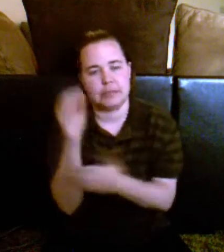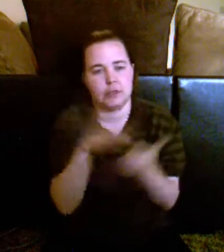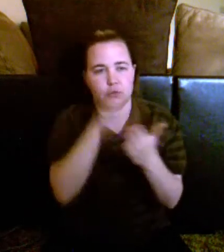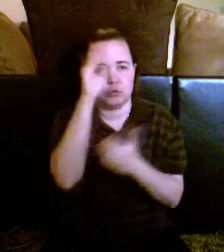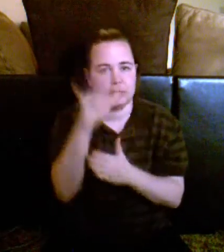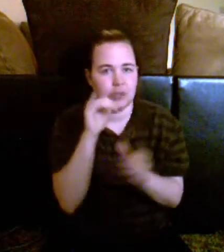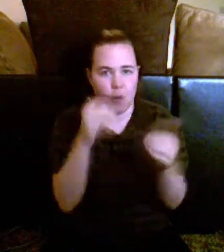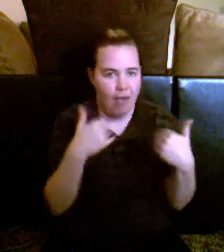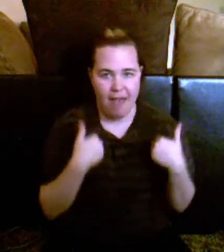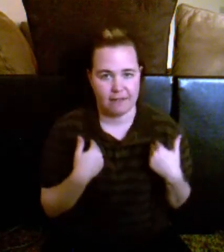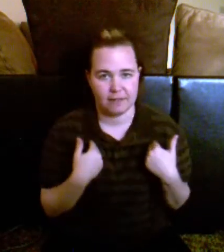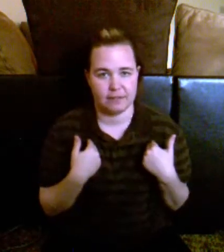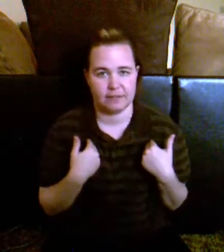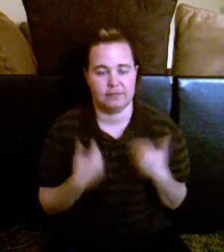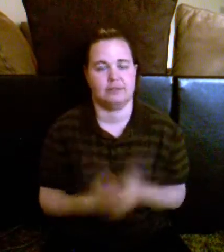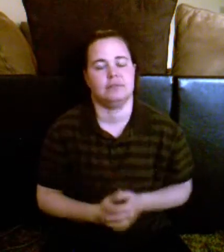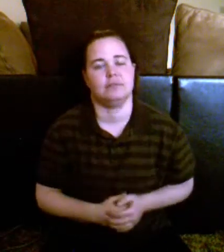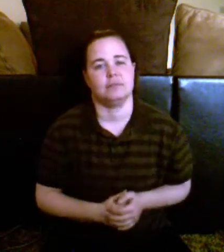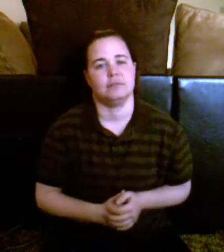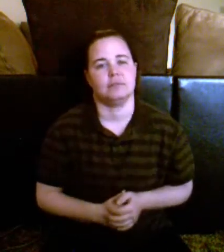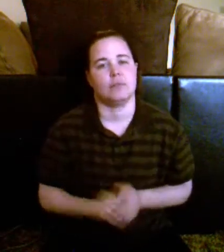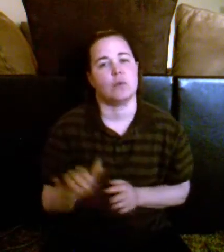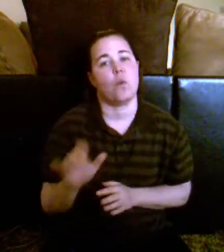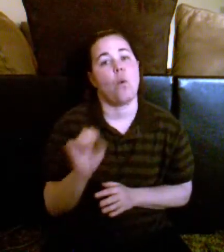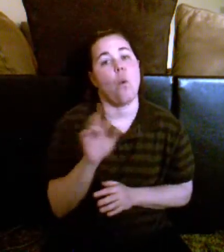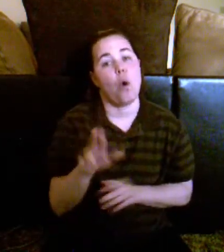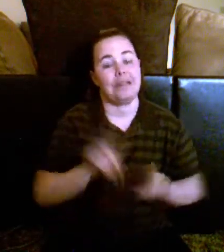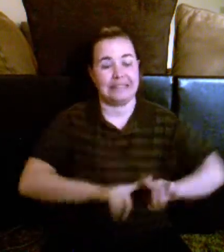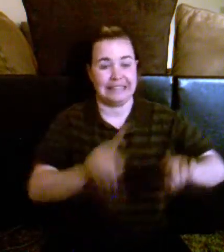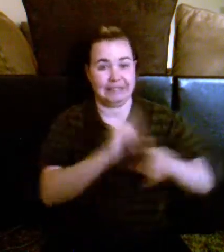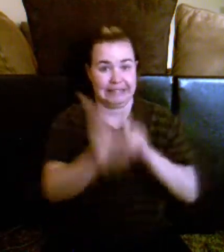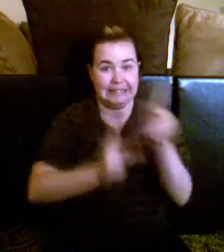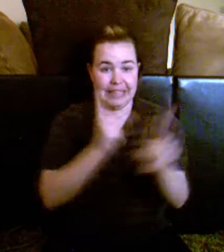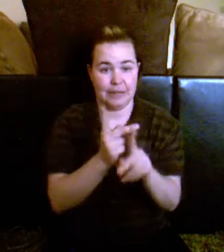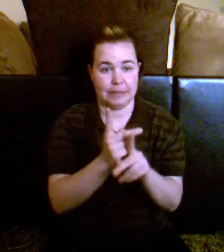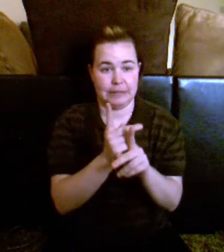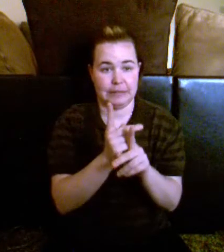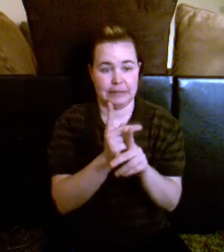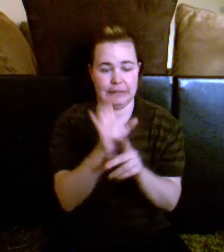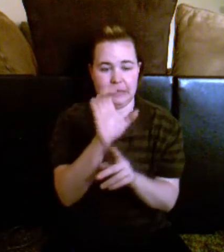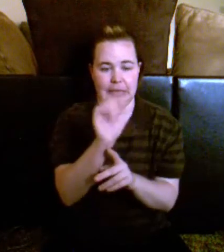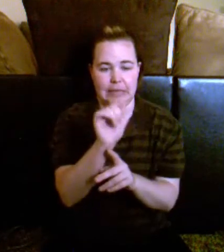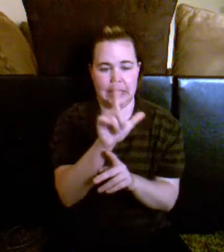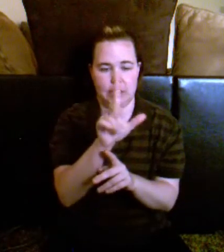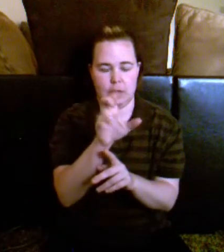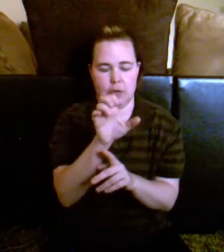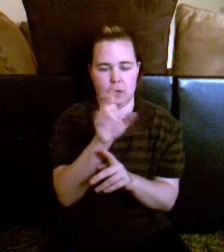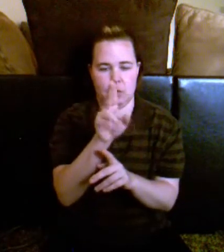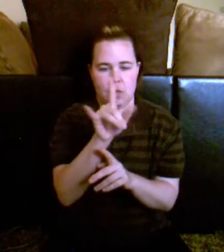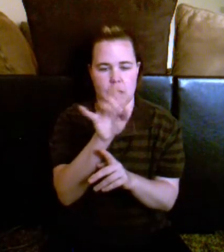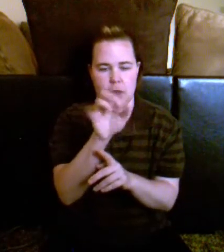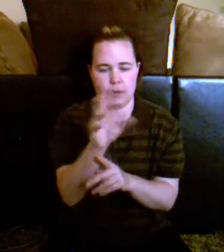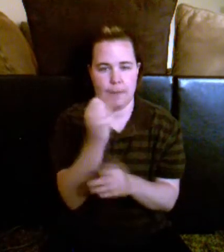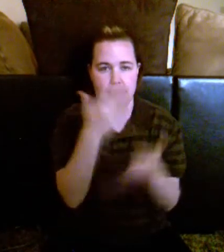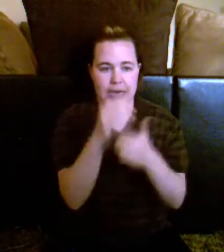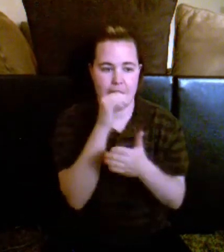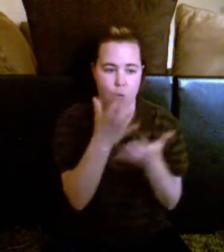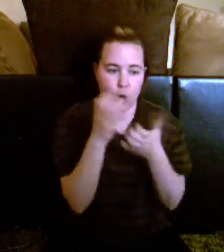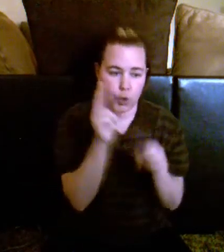are not carrying one. Or there are different types of calculators. A student may not want to use a money calculator in class